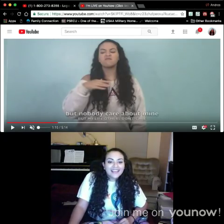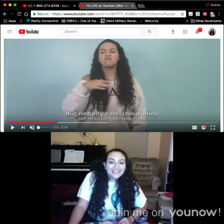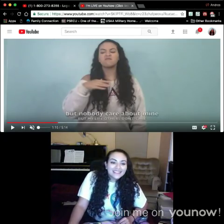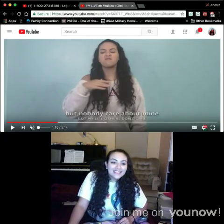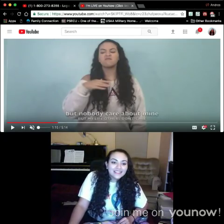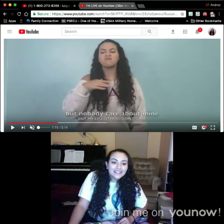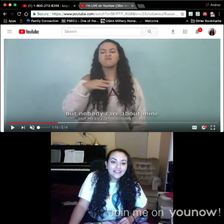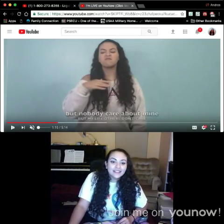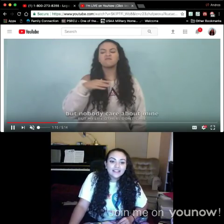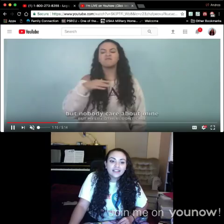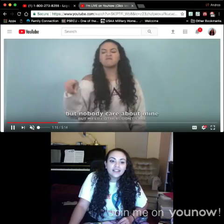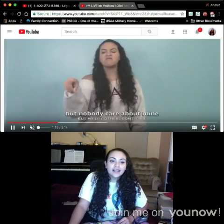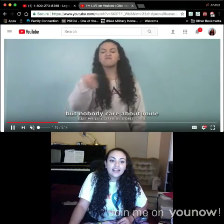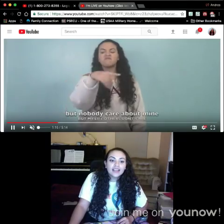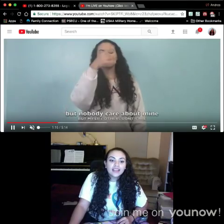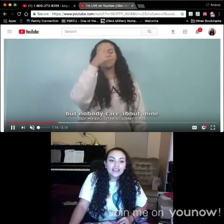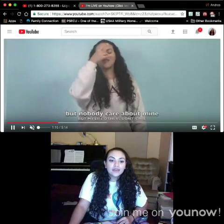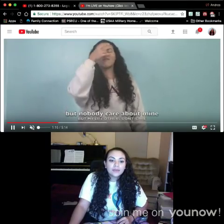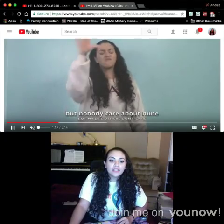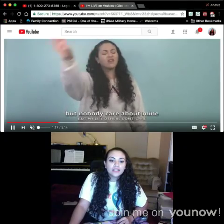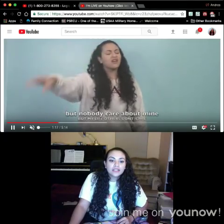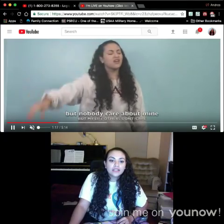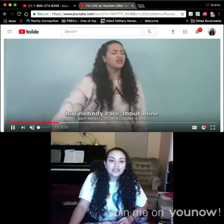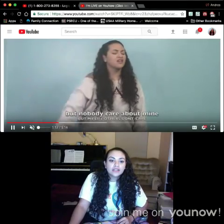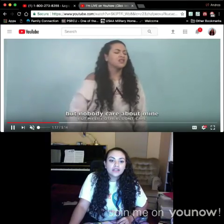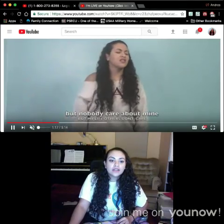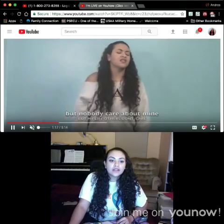Okay. And then I think it repeats.